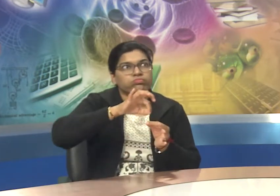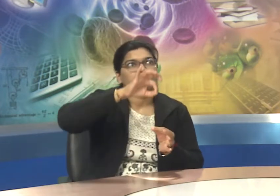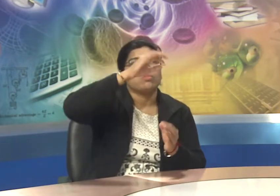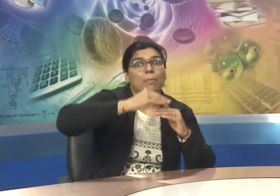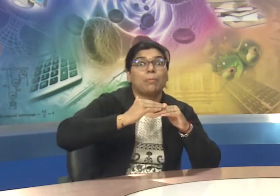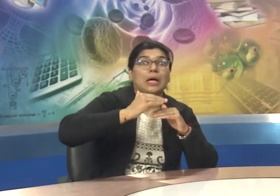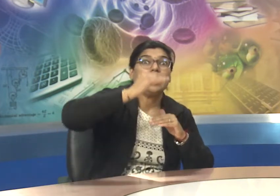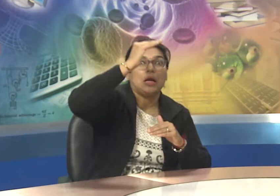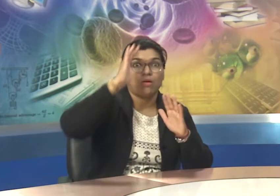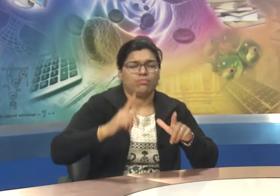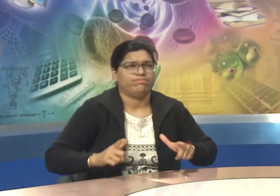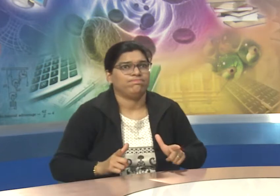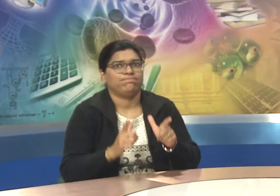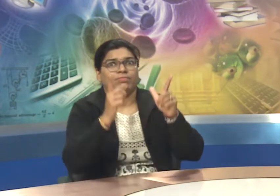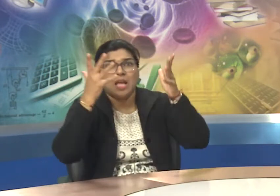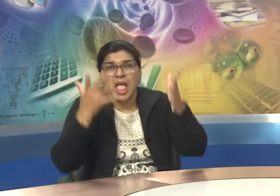enormous tree,